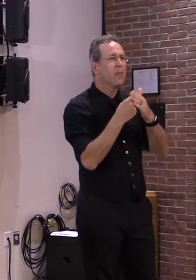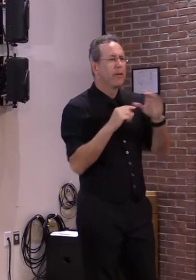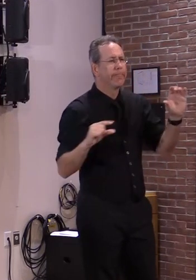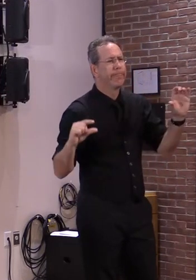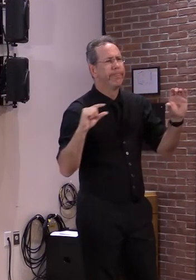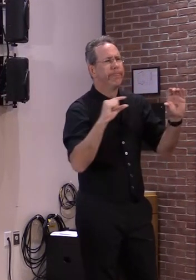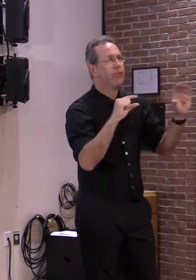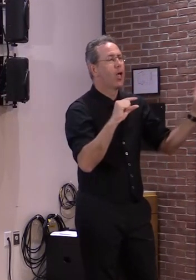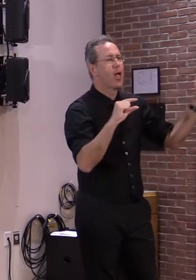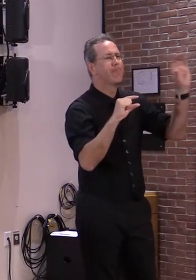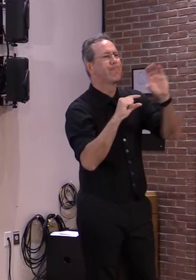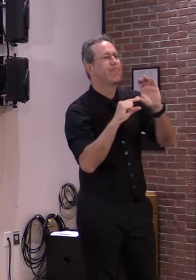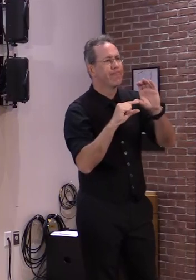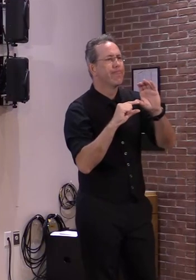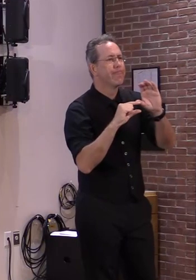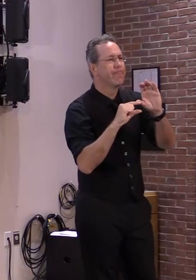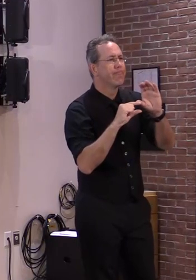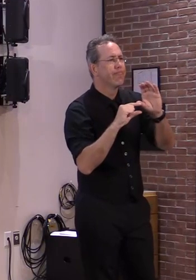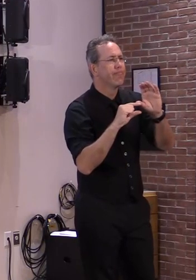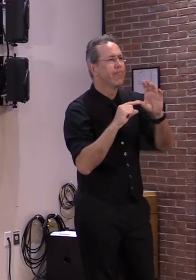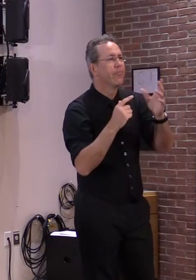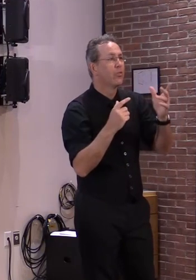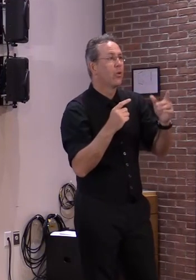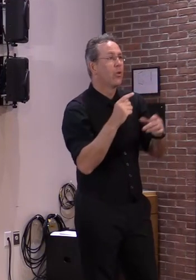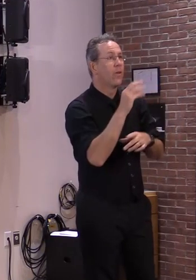FEMA funding isn't going to last forever.